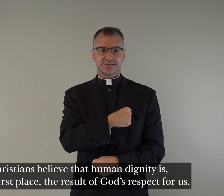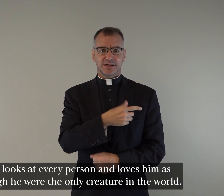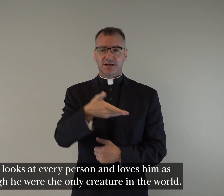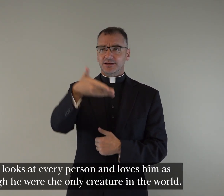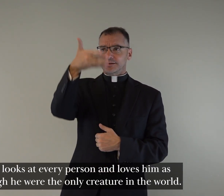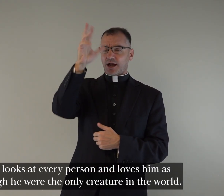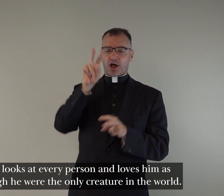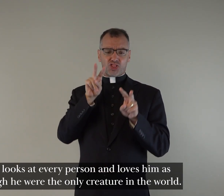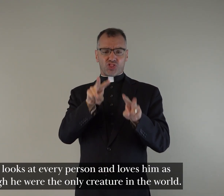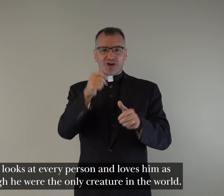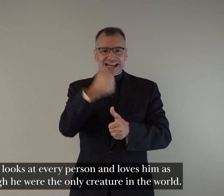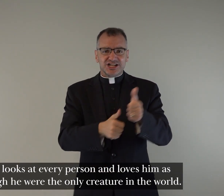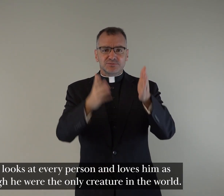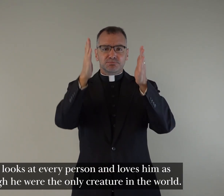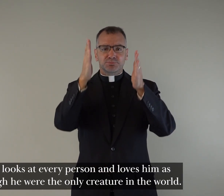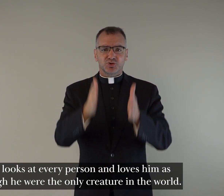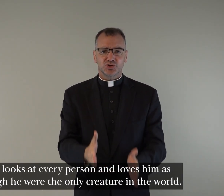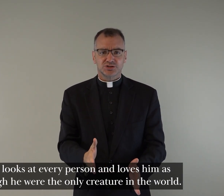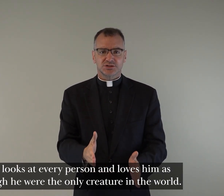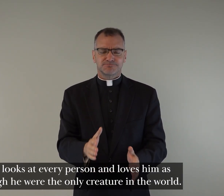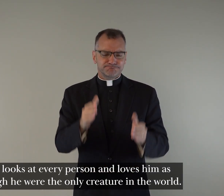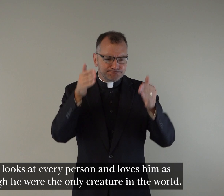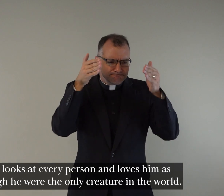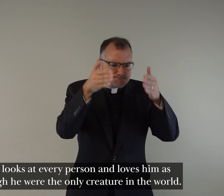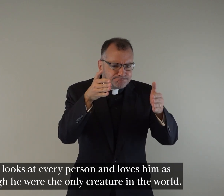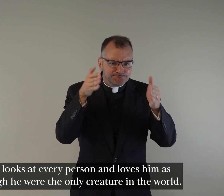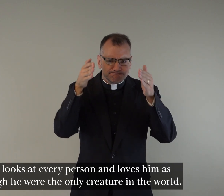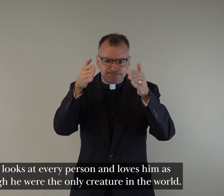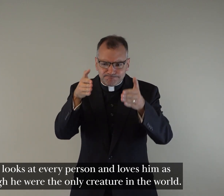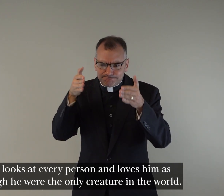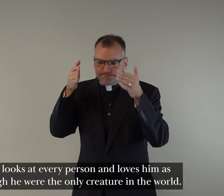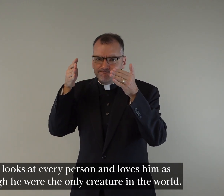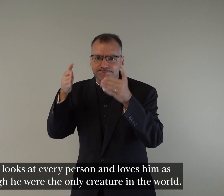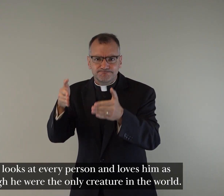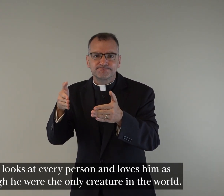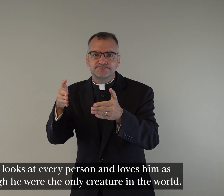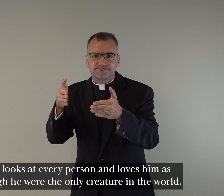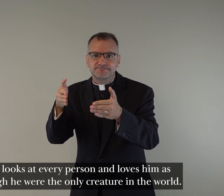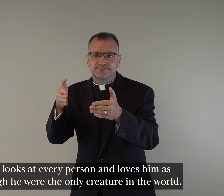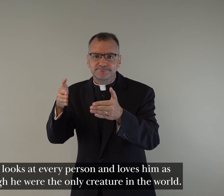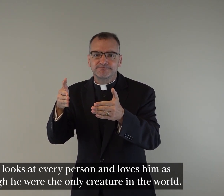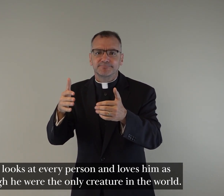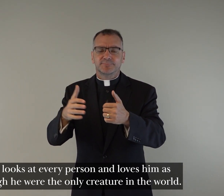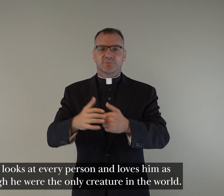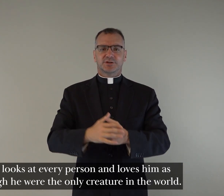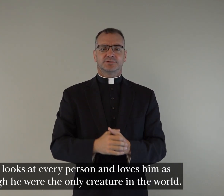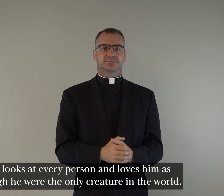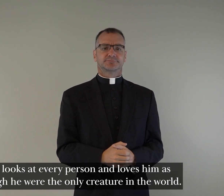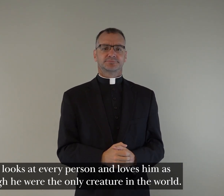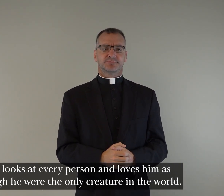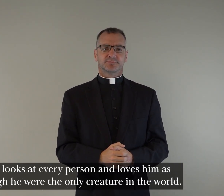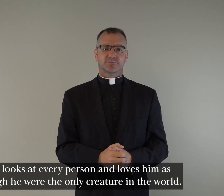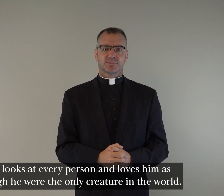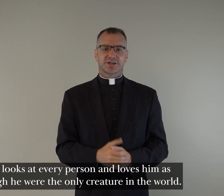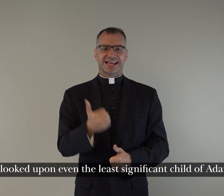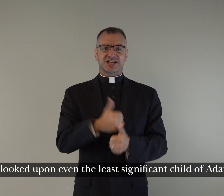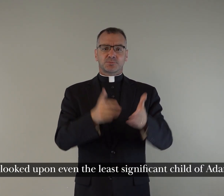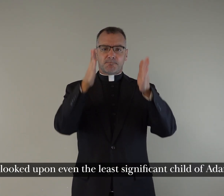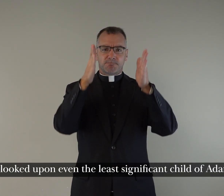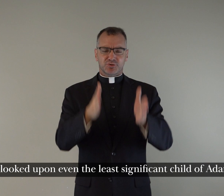He looks at every person and loves Him as though He were the only creature in the world. Because